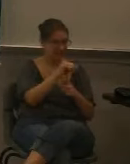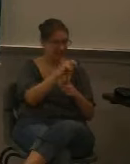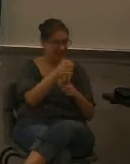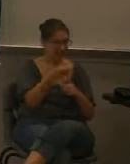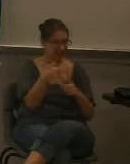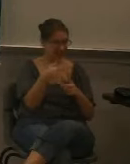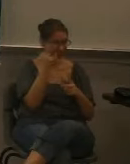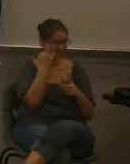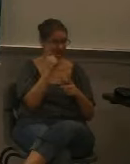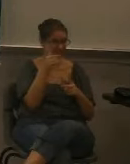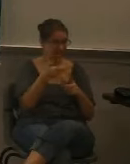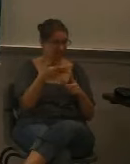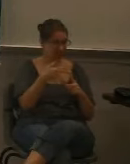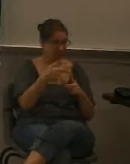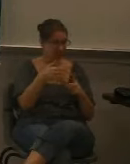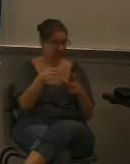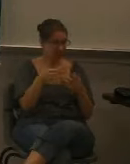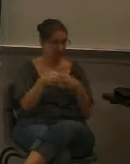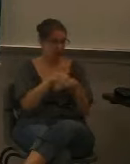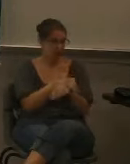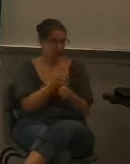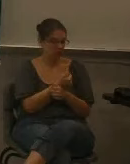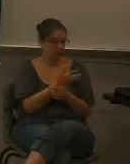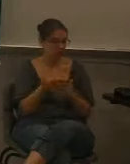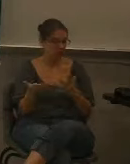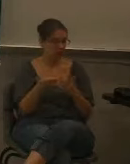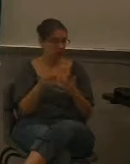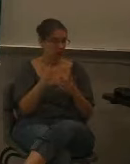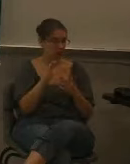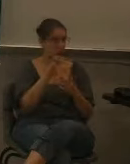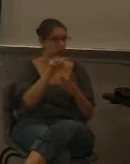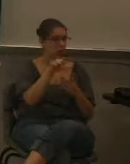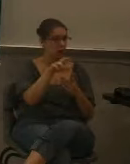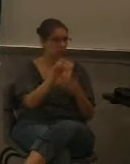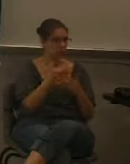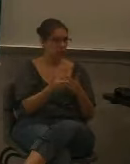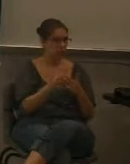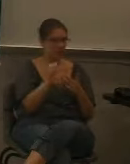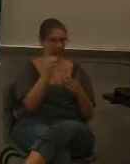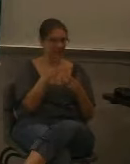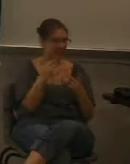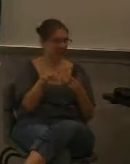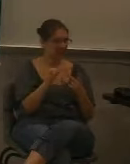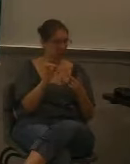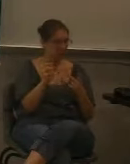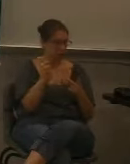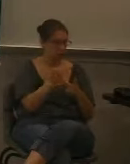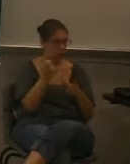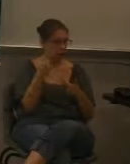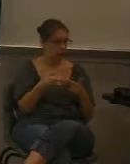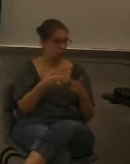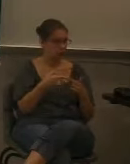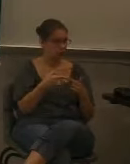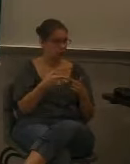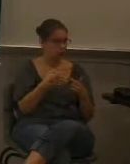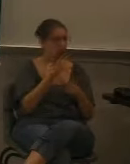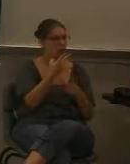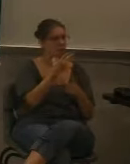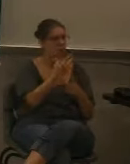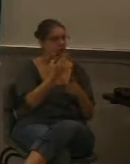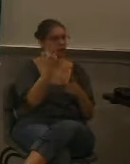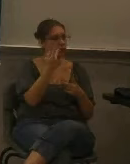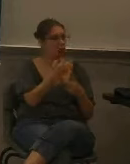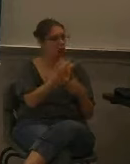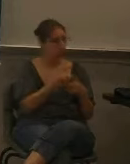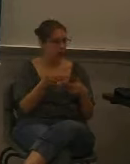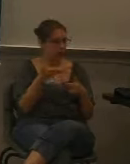they're not there, then it smothers everything else, and the coarse material is not as easy to get at and not as available, and their reproduction is